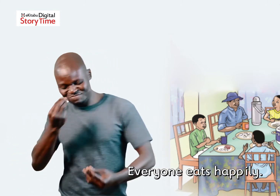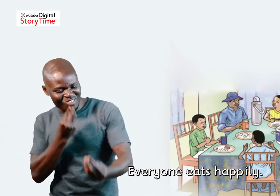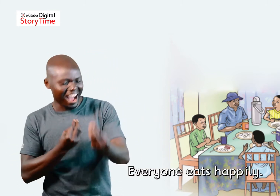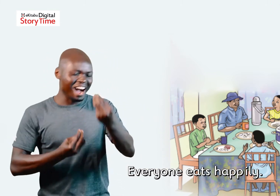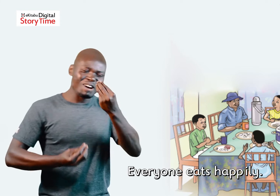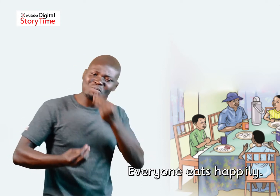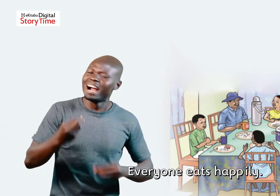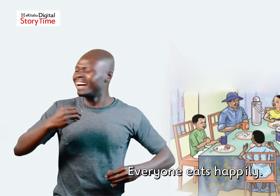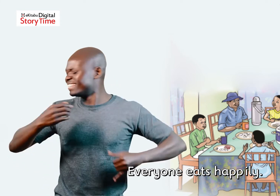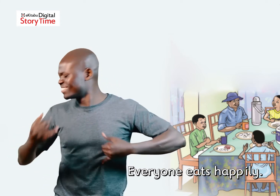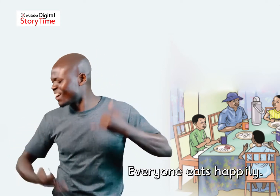Everyone eats happily